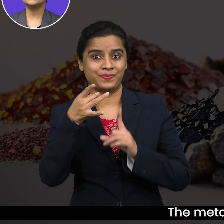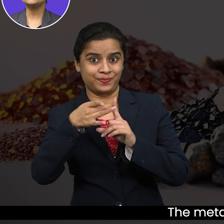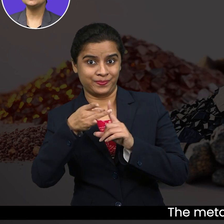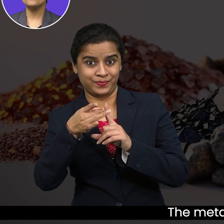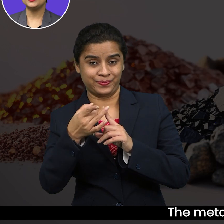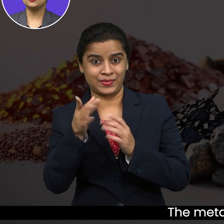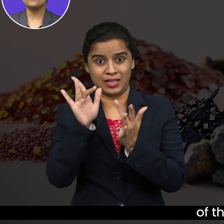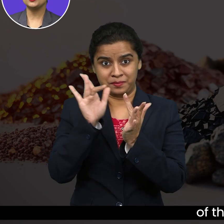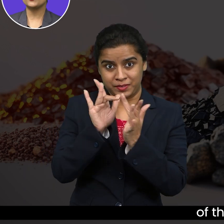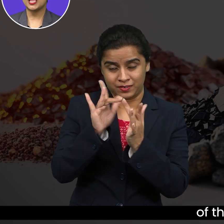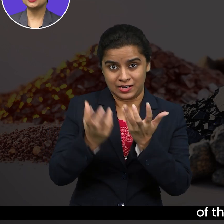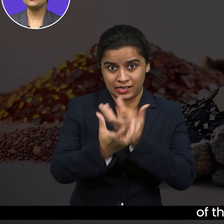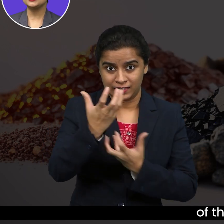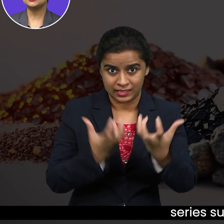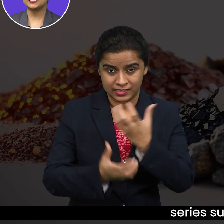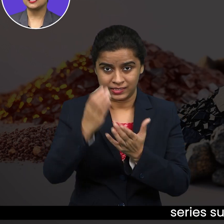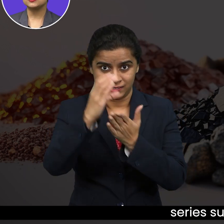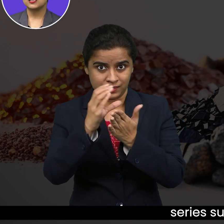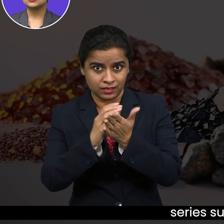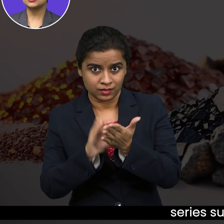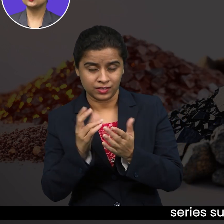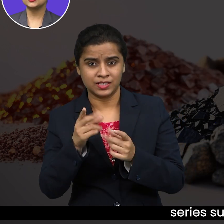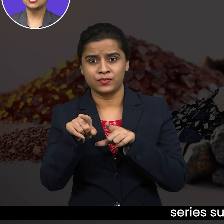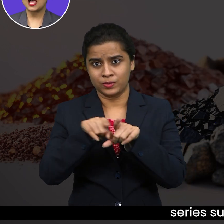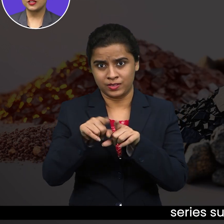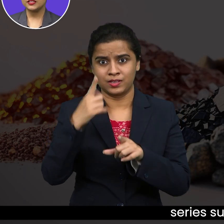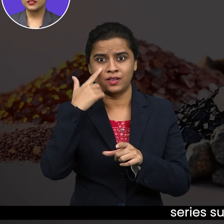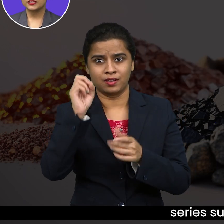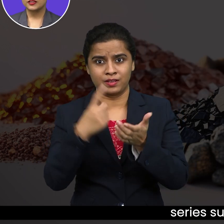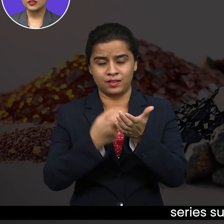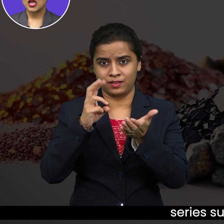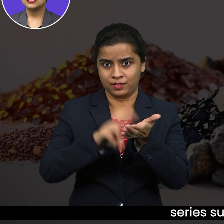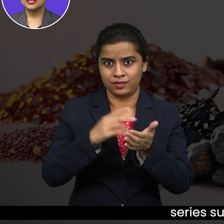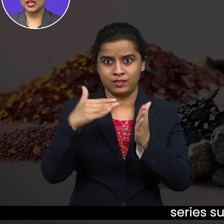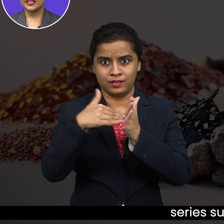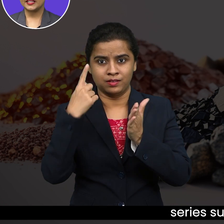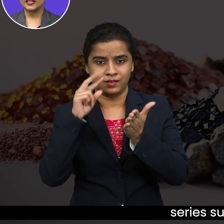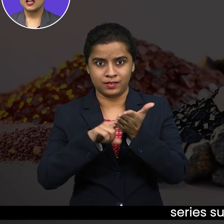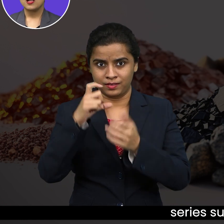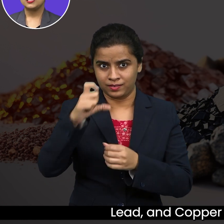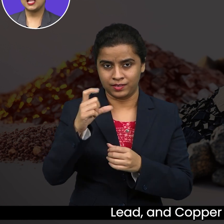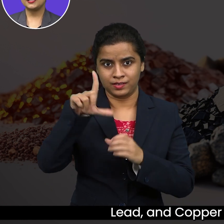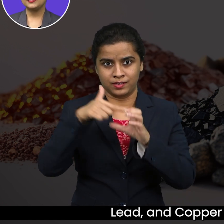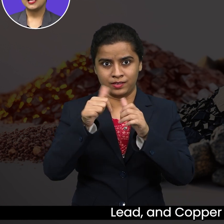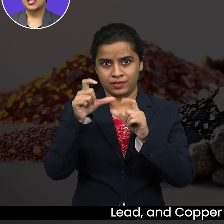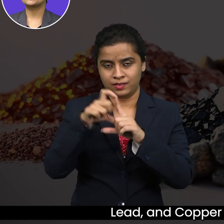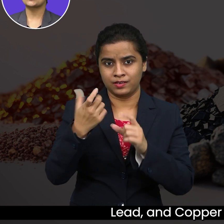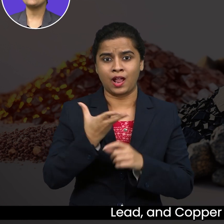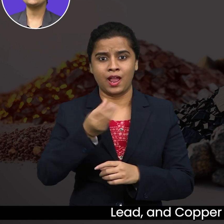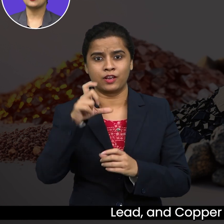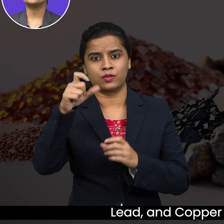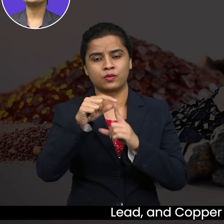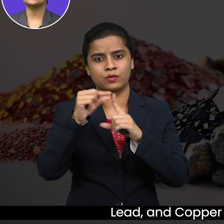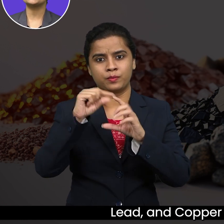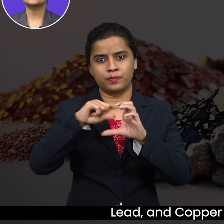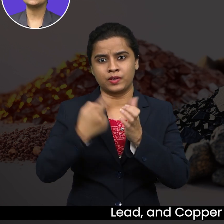The metals in the middle of the reactivity series such as iron, zinc, lead and